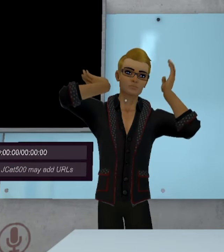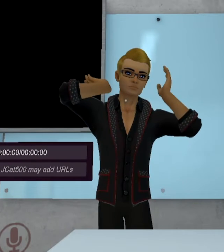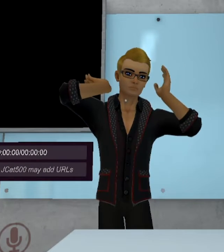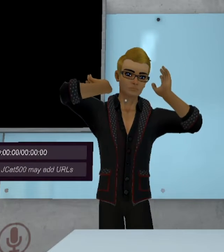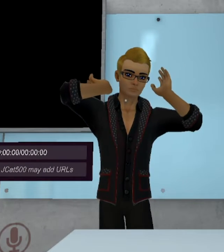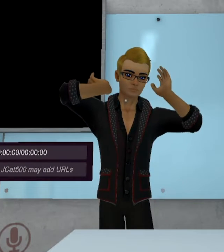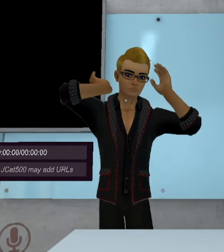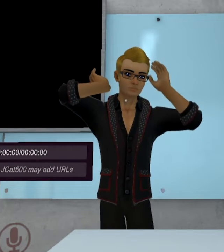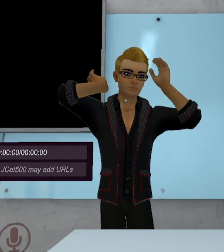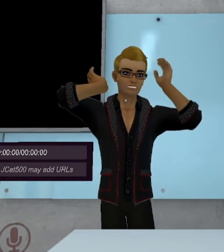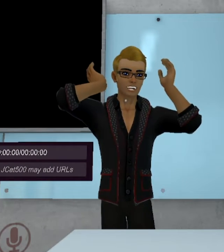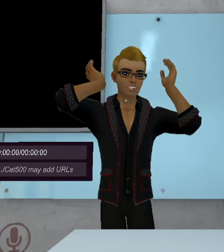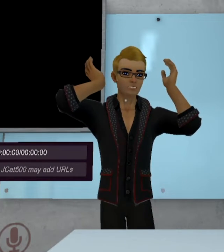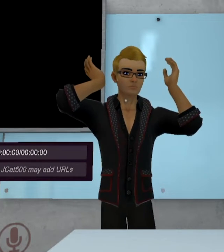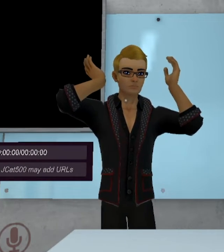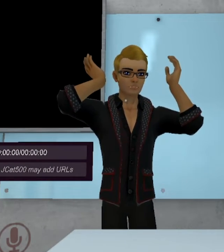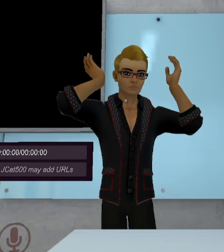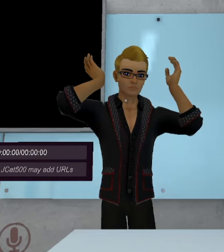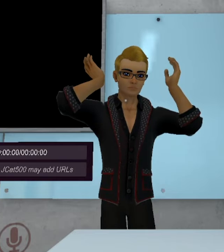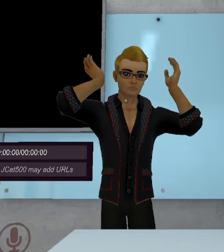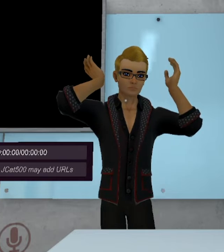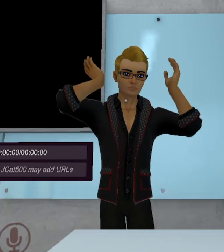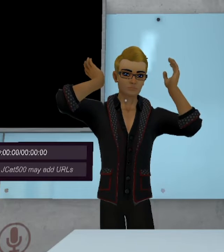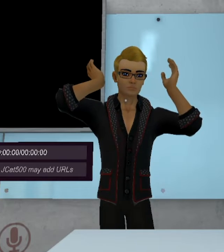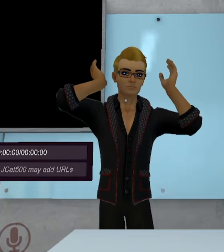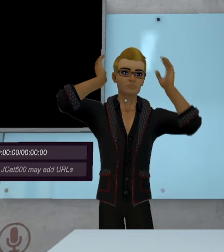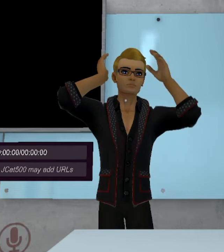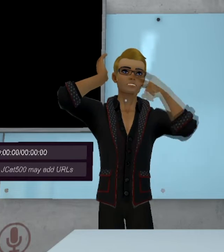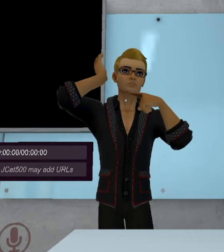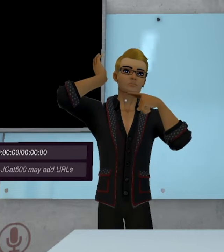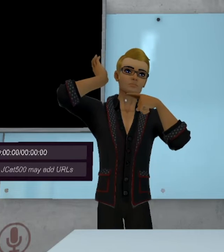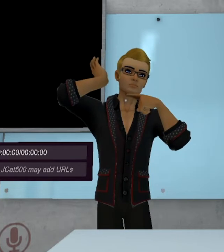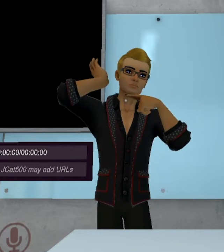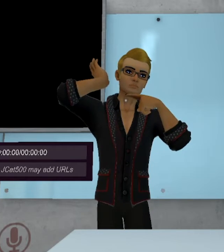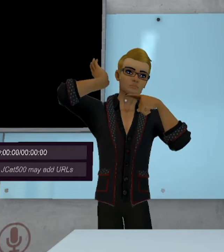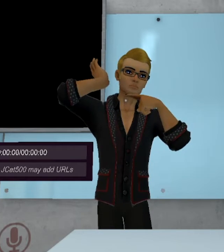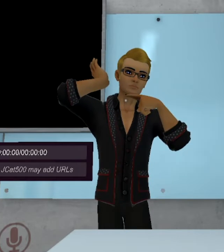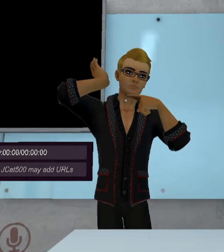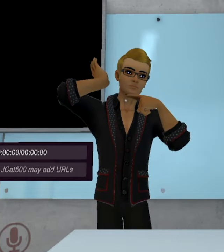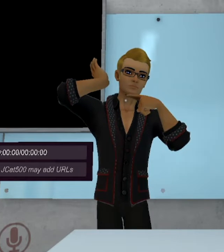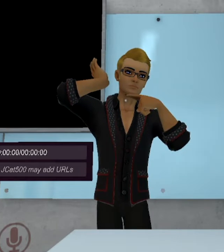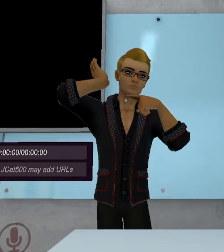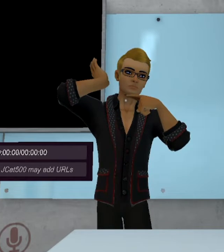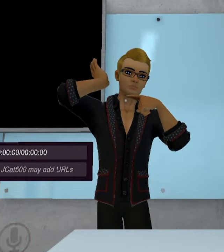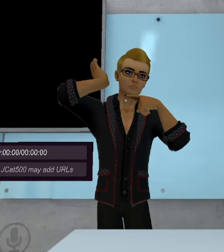he's excited in the mornings to see people, but not to be there.